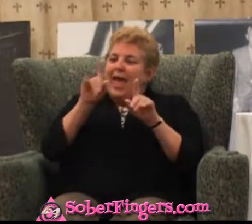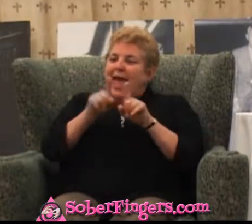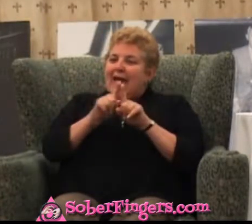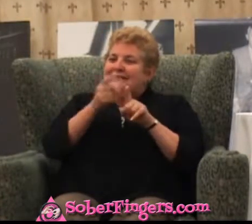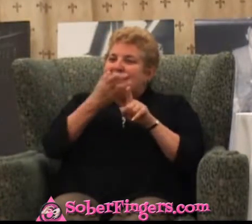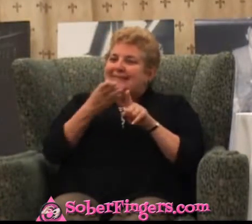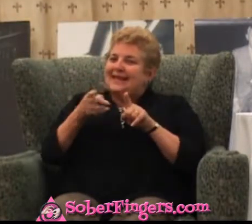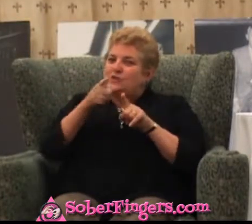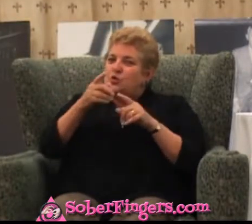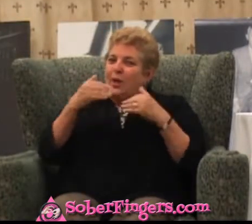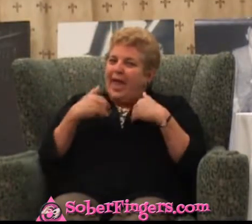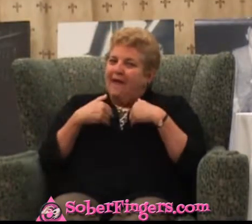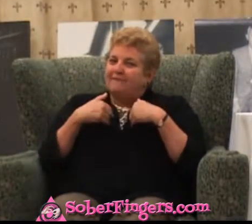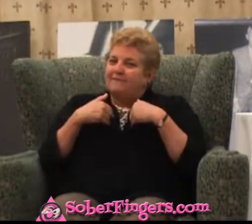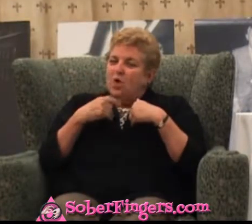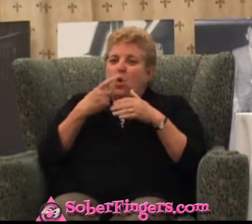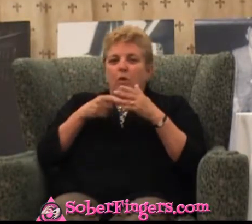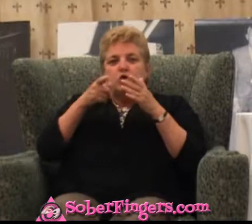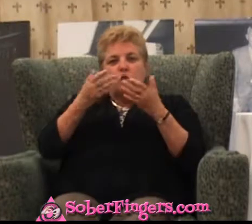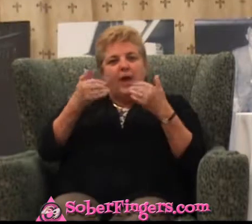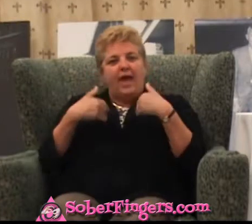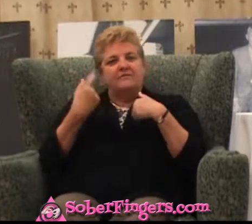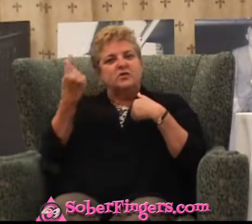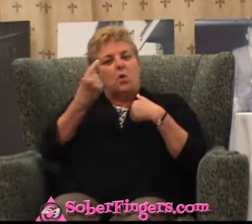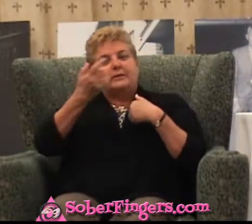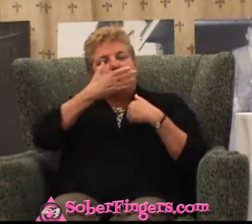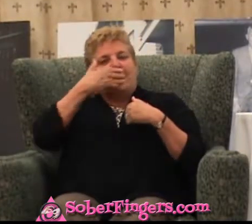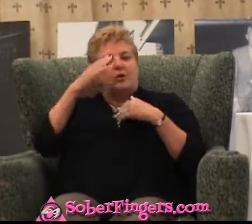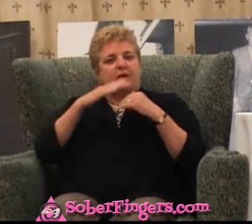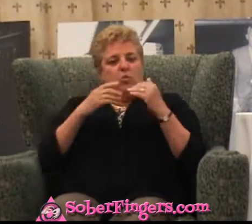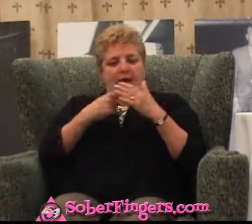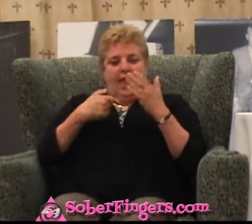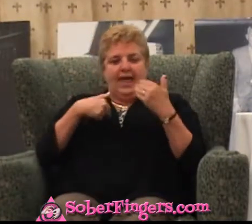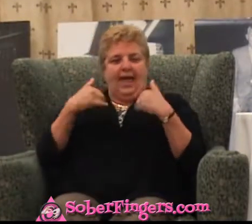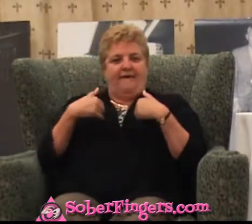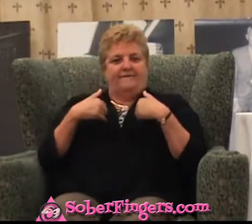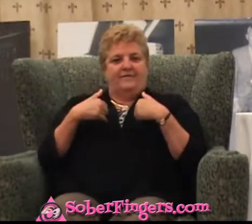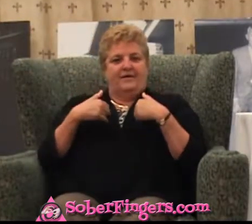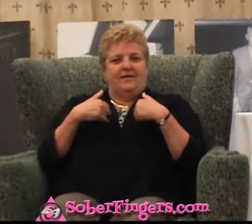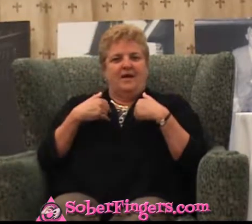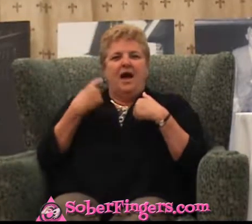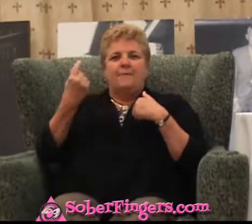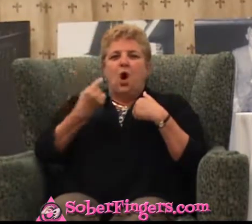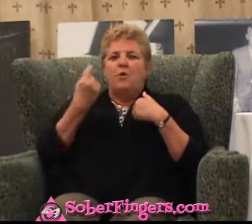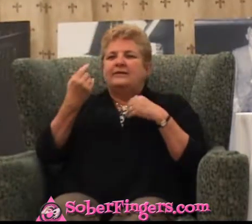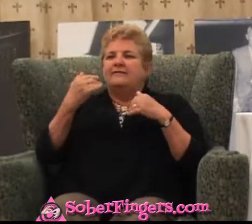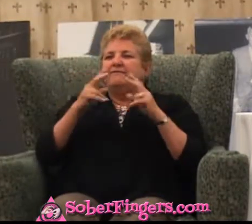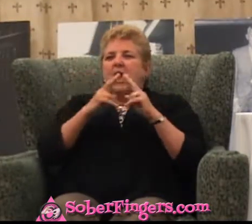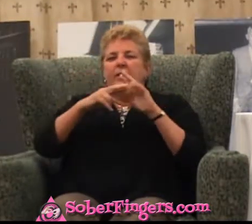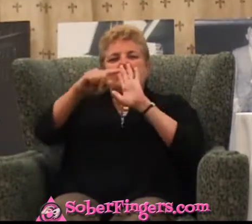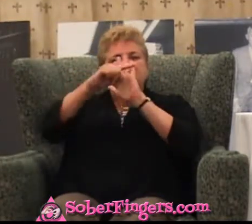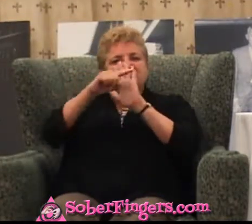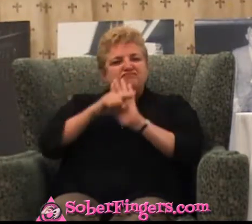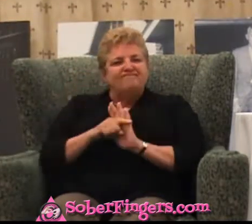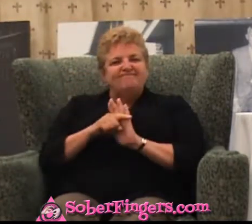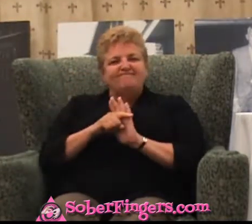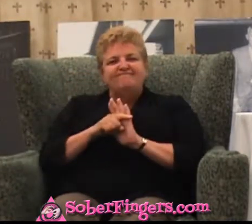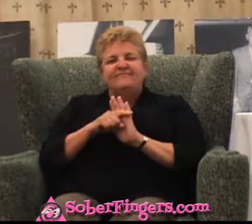always greener on the other side. My glass is never half full. It's always half empty. I can never enjoy